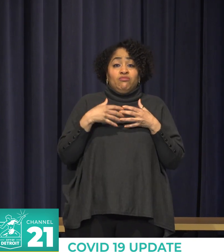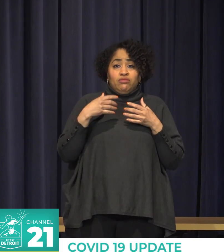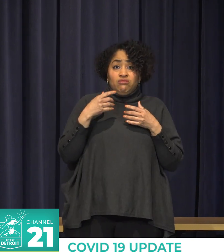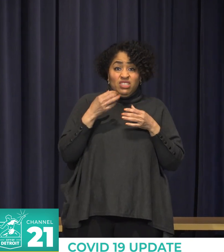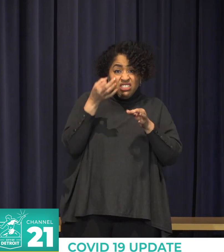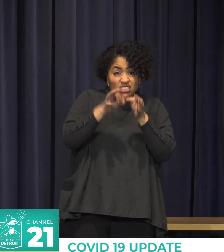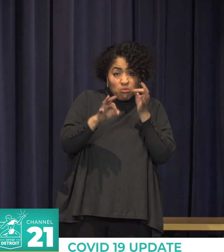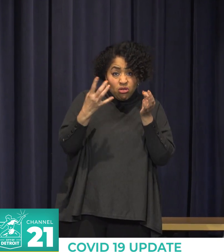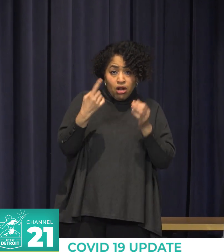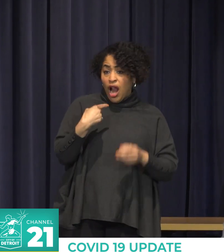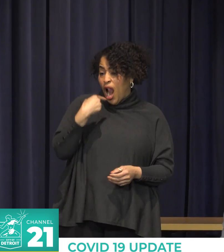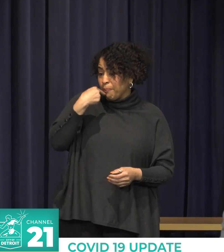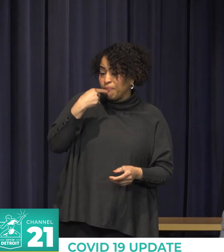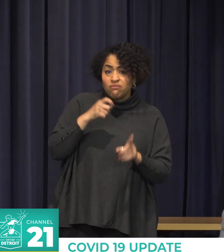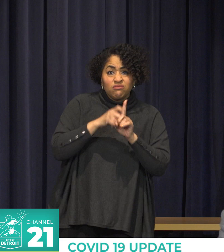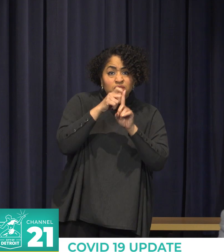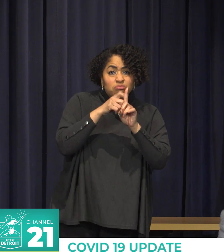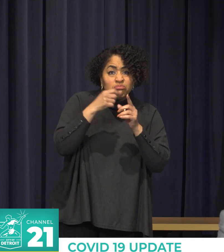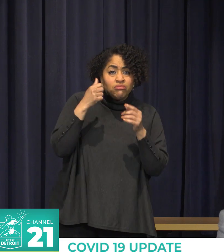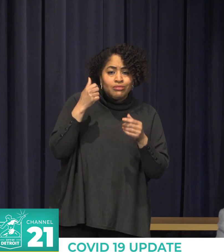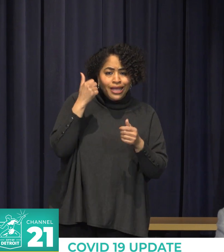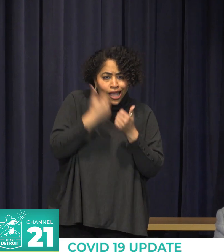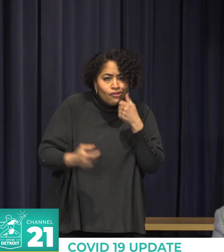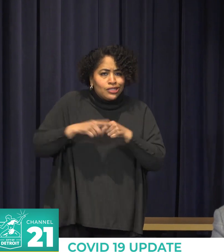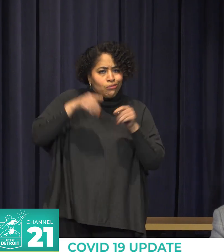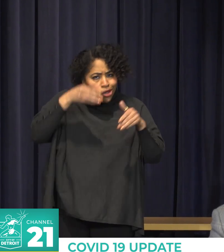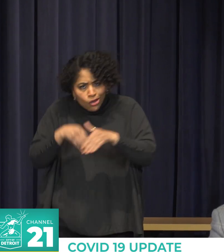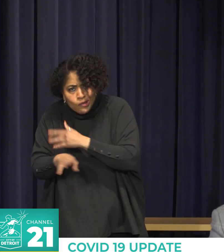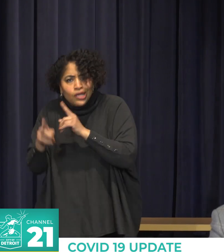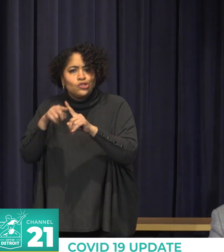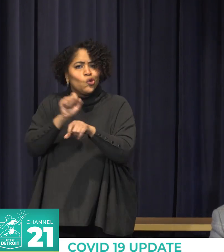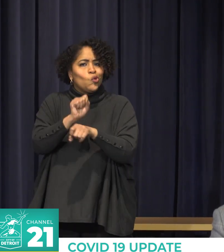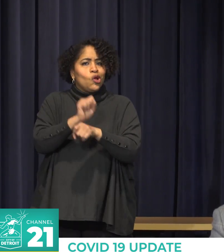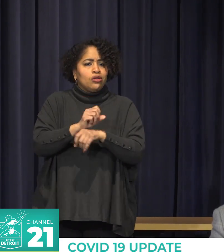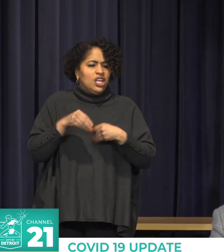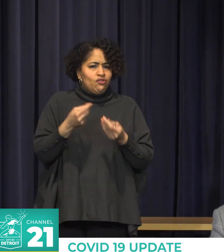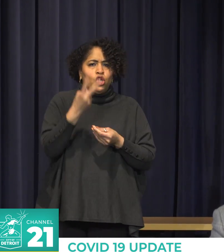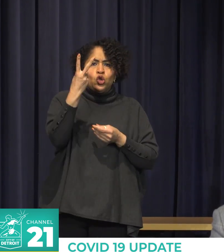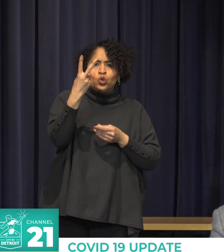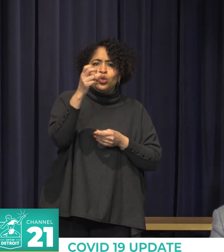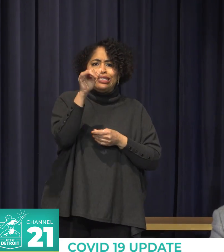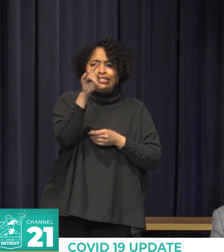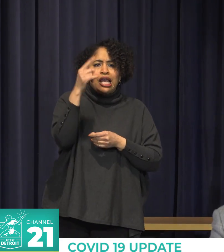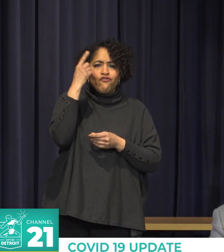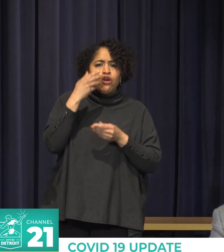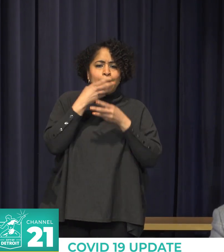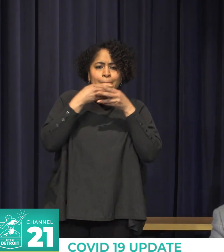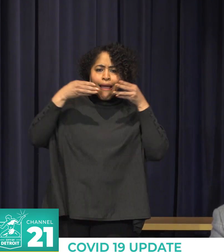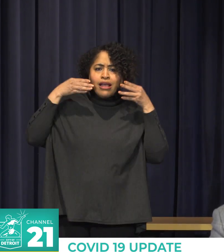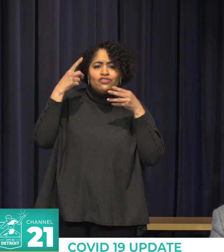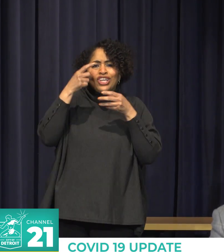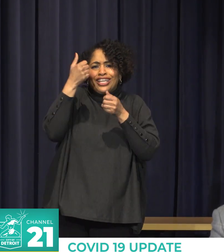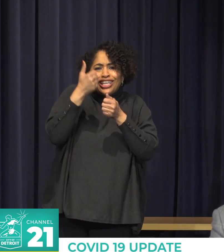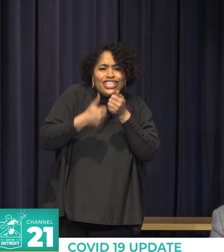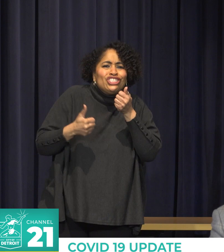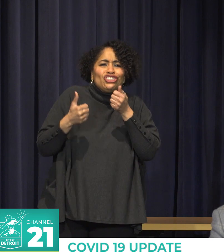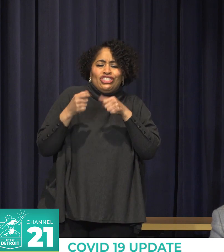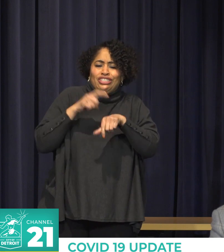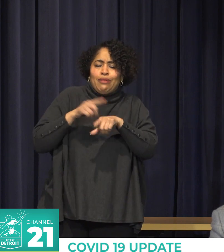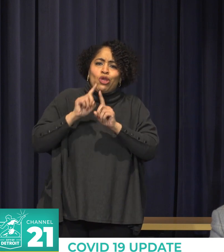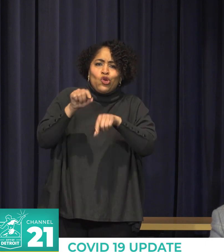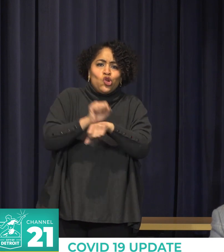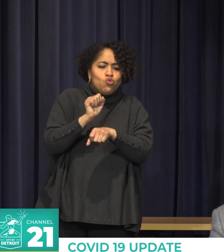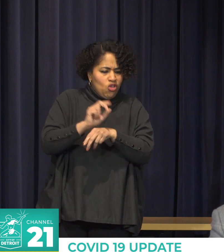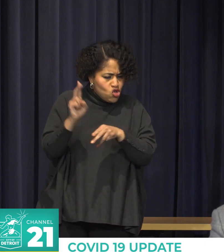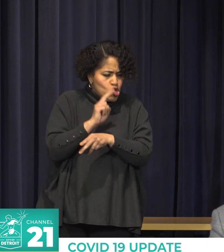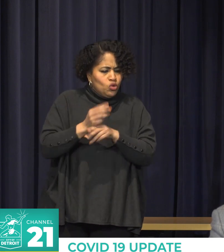temperatures as they come in for each shift, giving them 2 sets of masks for each shift, enforcing social